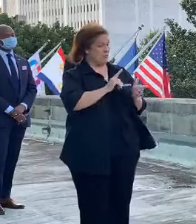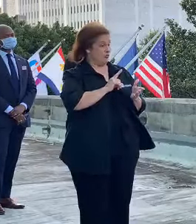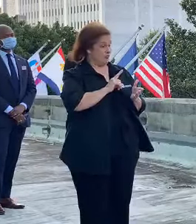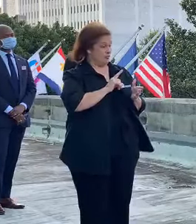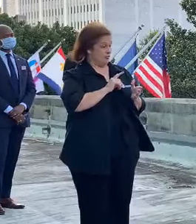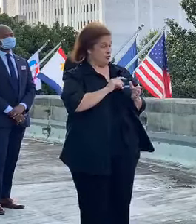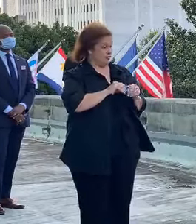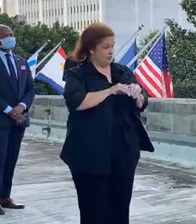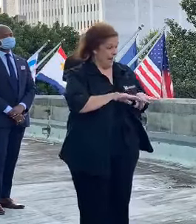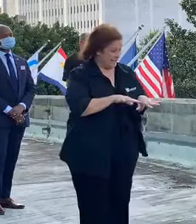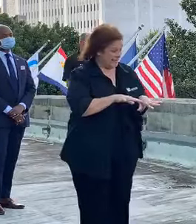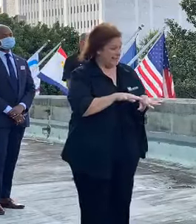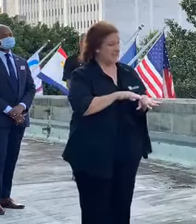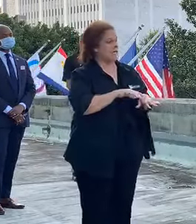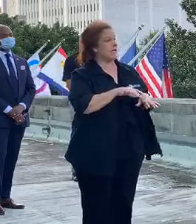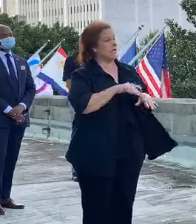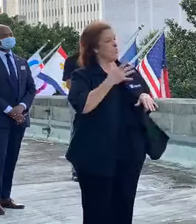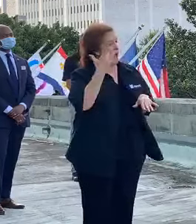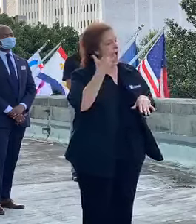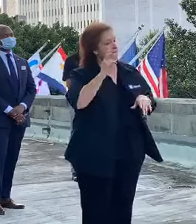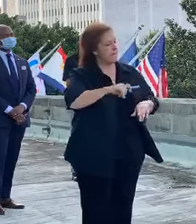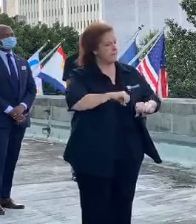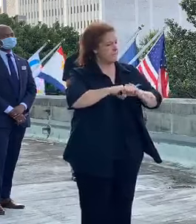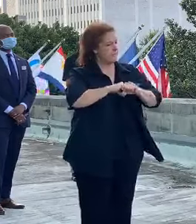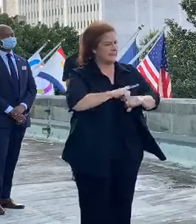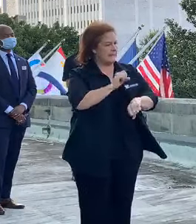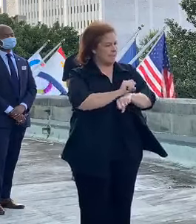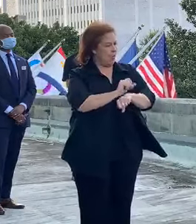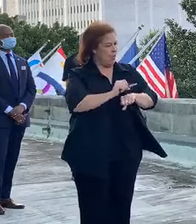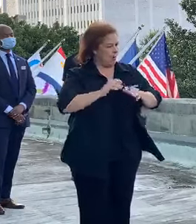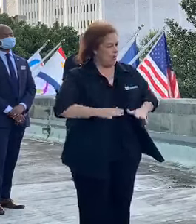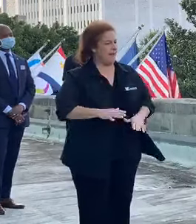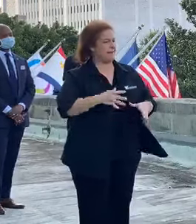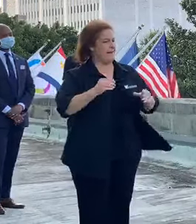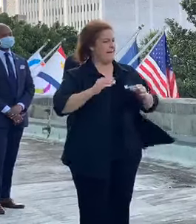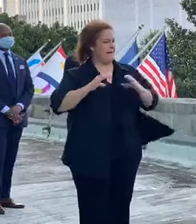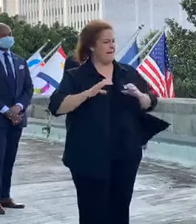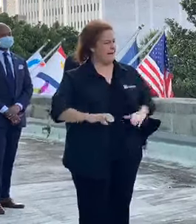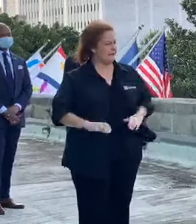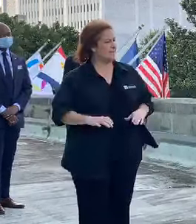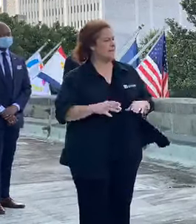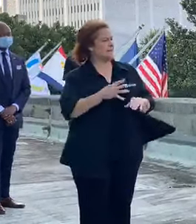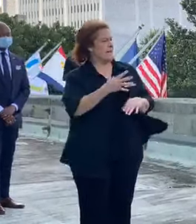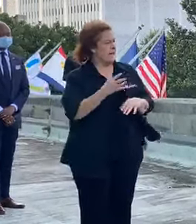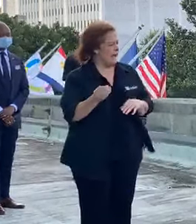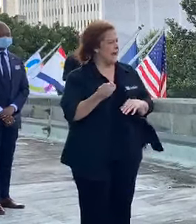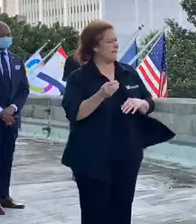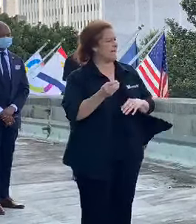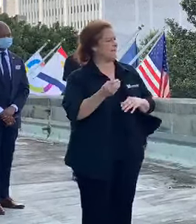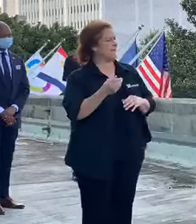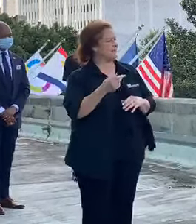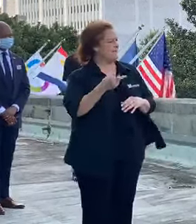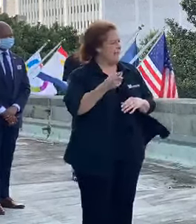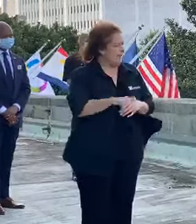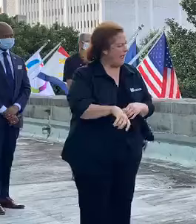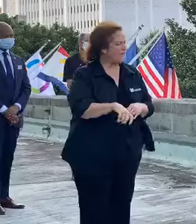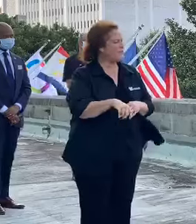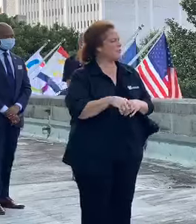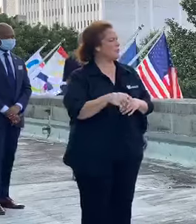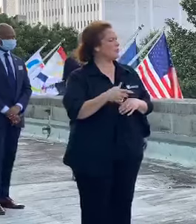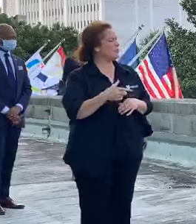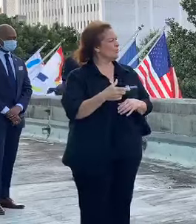protect your employees, to protect your patrons, and to set the tone that the city of New Orleans, who